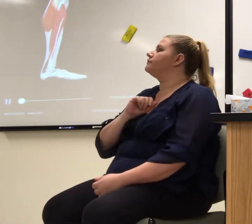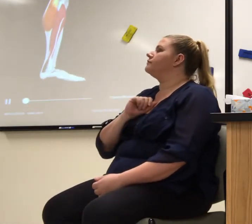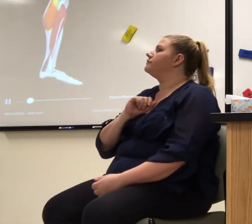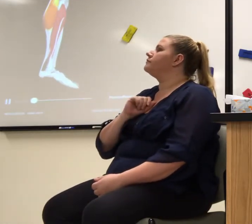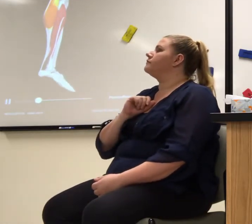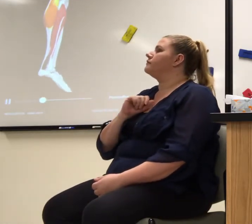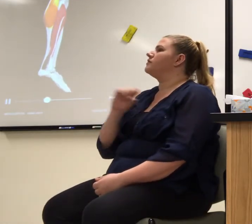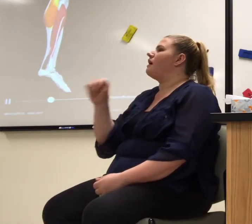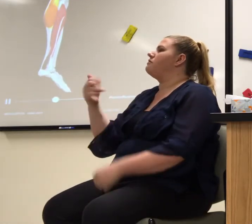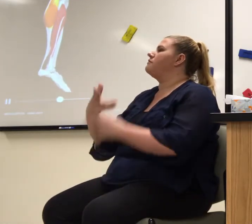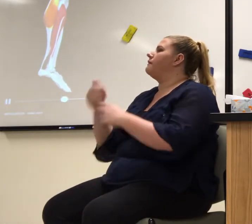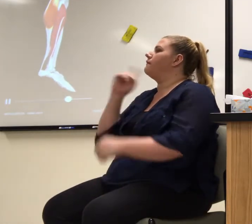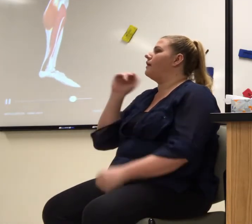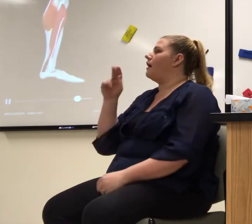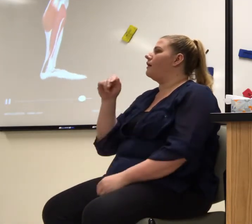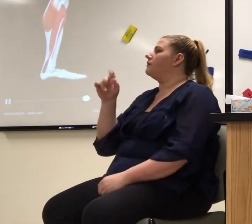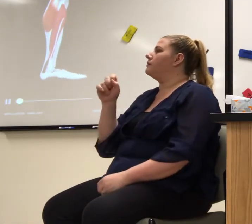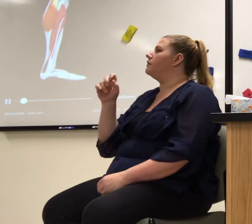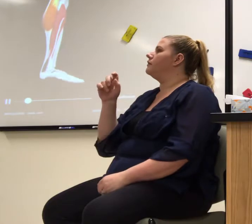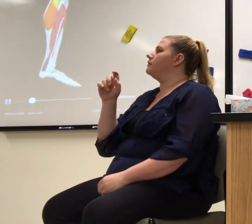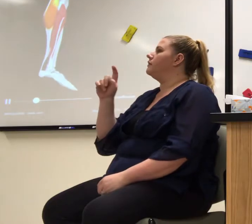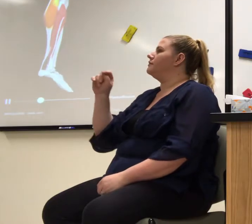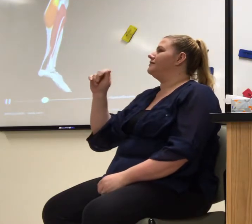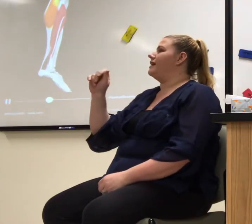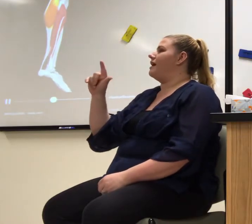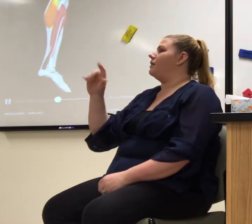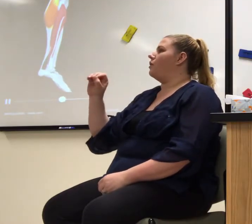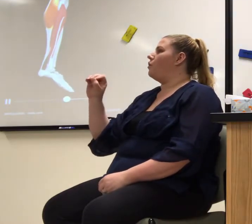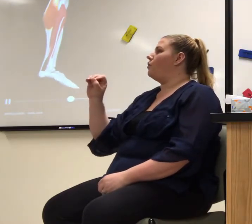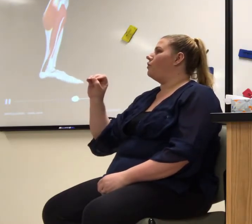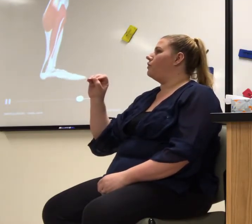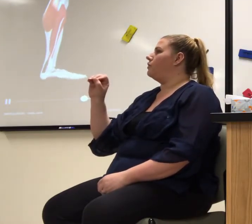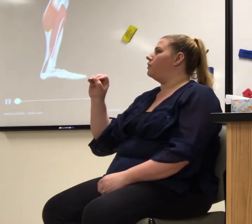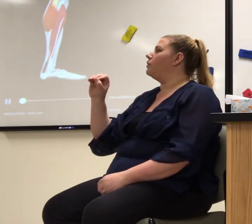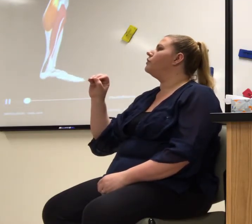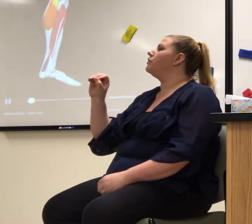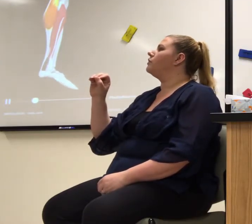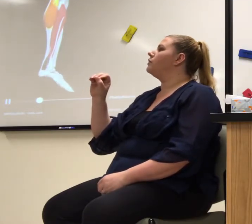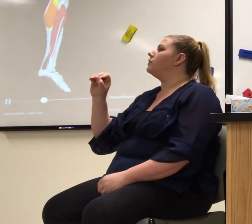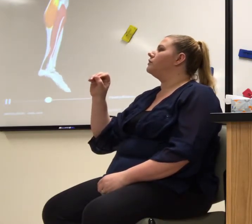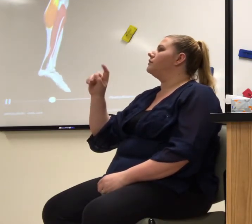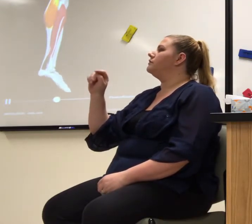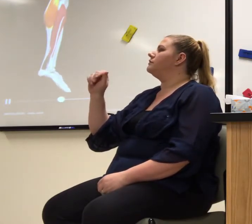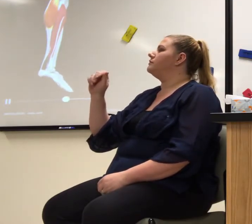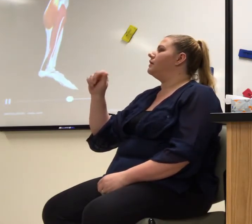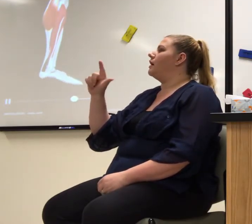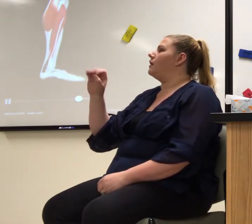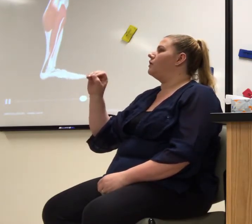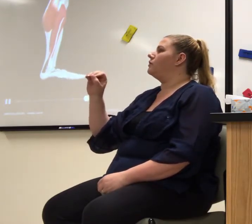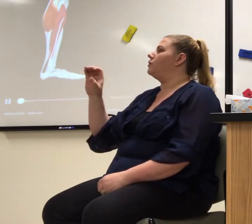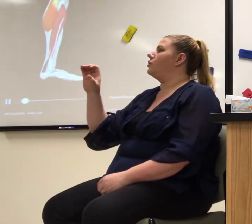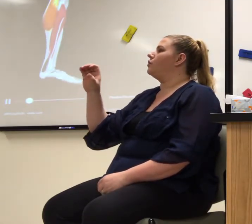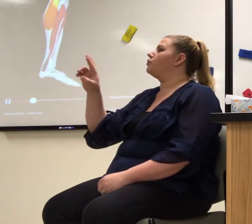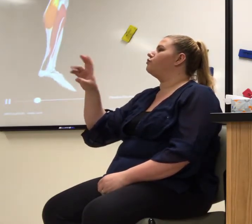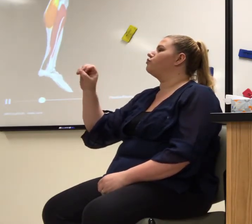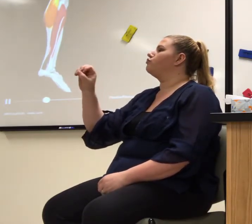Why? Why did they choose that? What's talo refer to? The talus, and crural means leg.